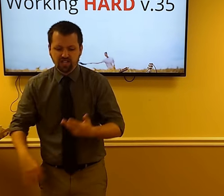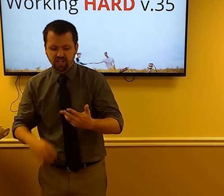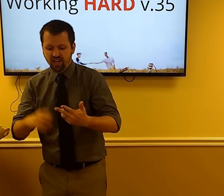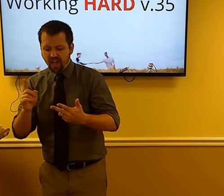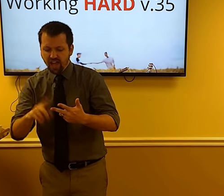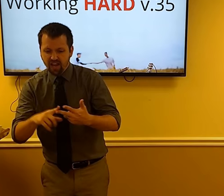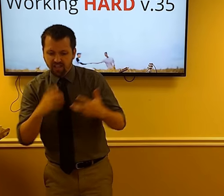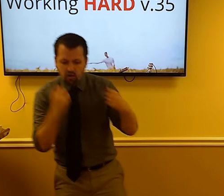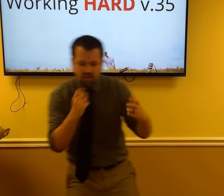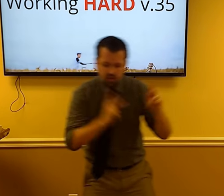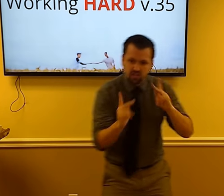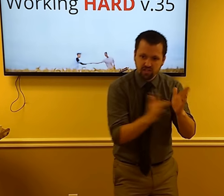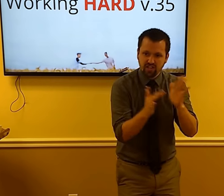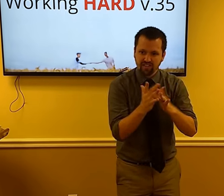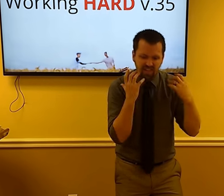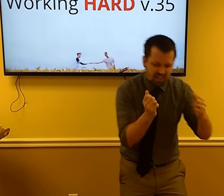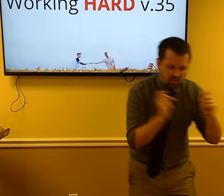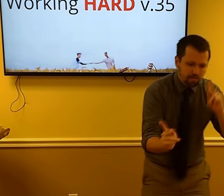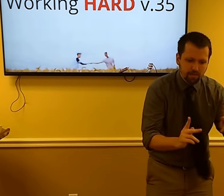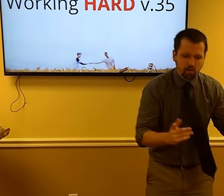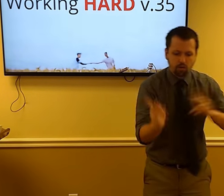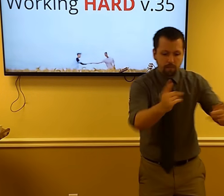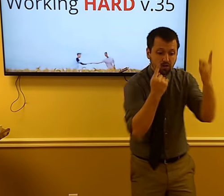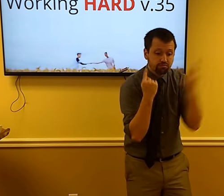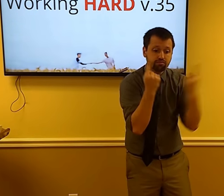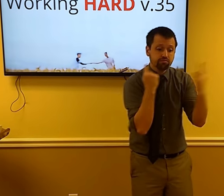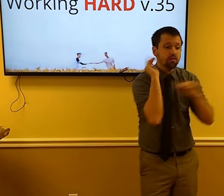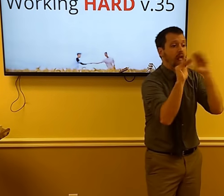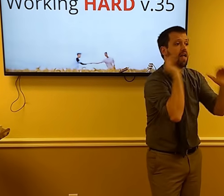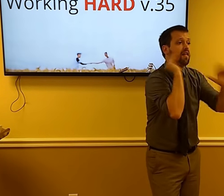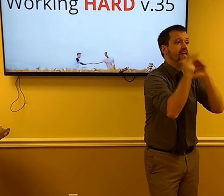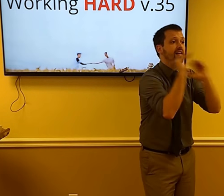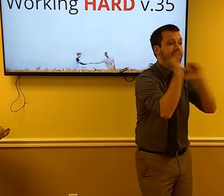preaching, and they're healing Jesus, healing people, people.